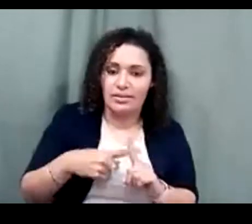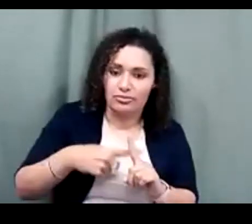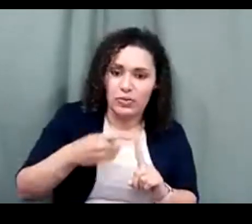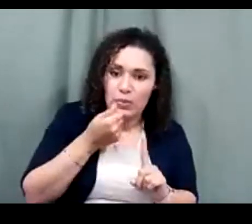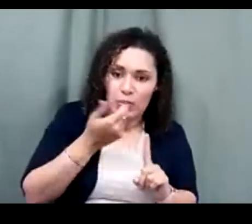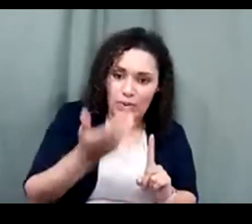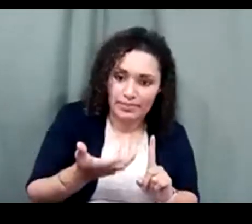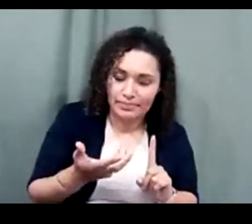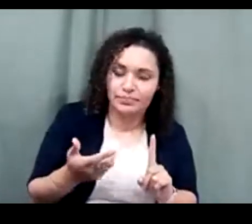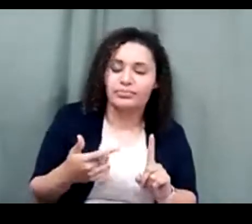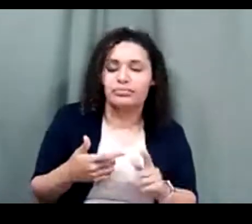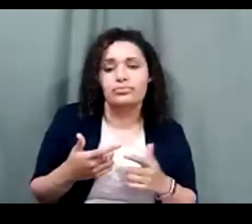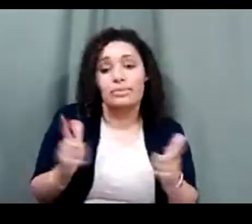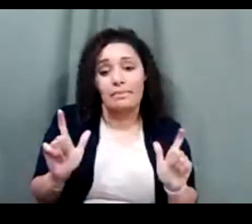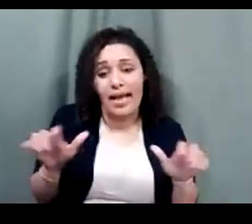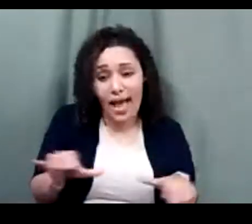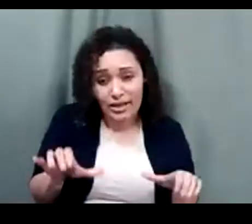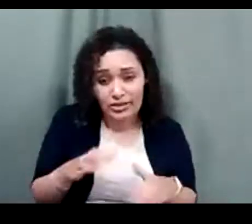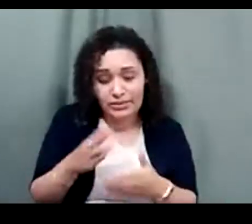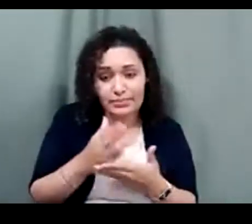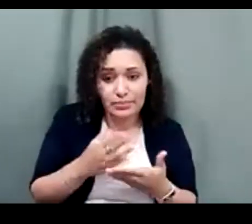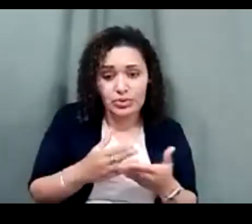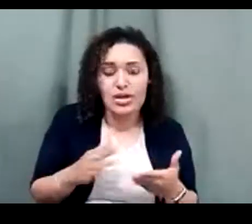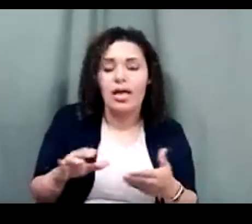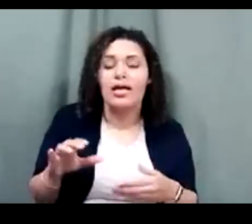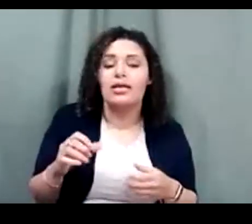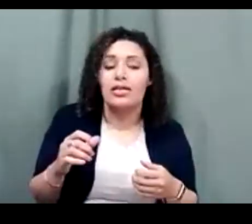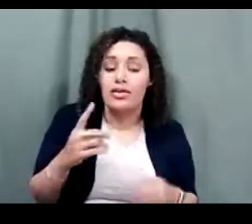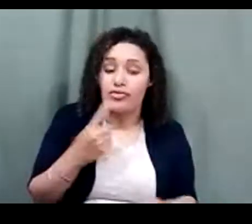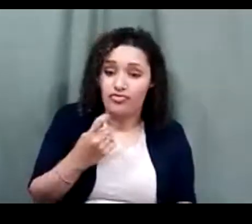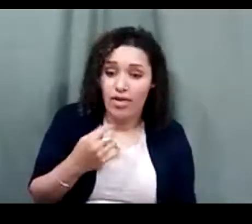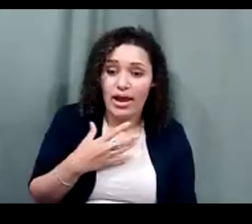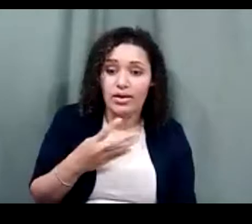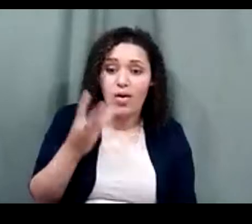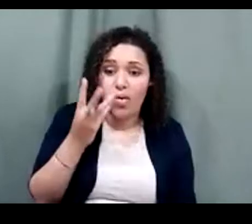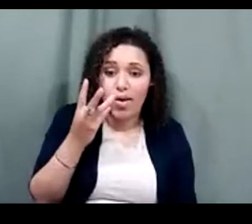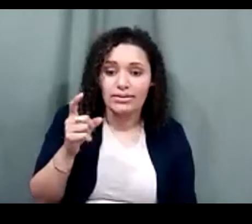the red wines need a lot of oxygen. The yeast tend to